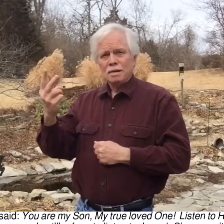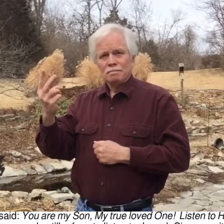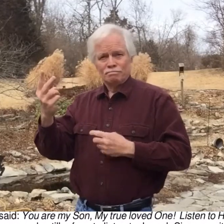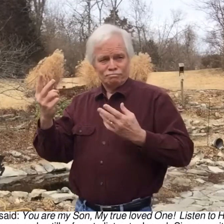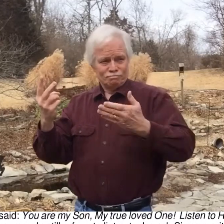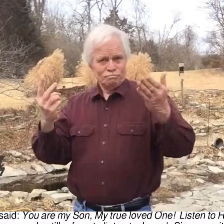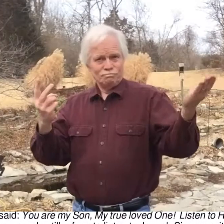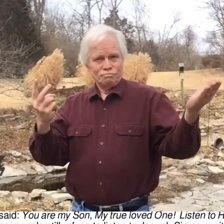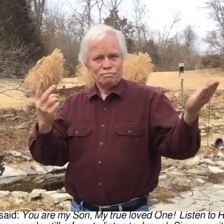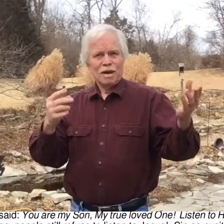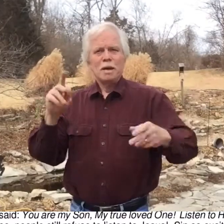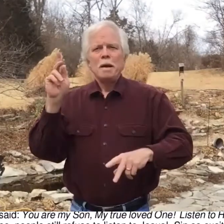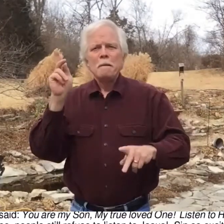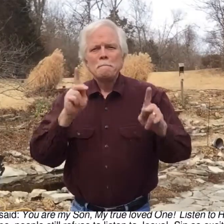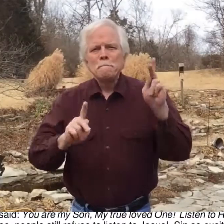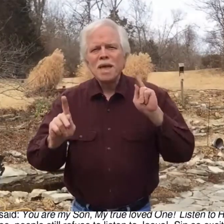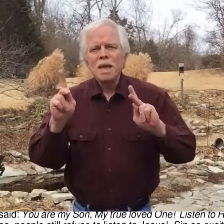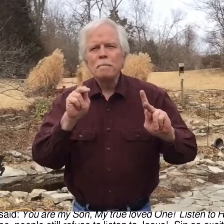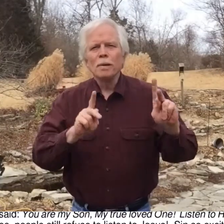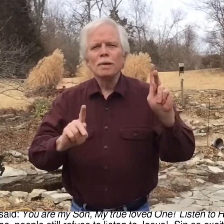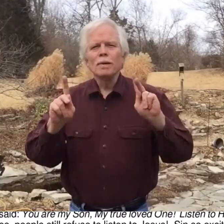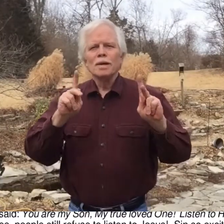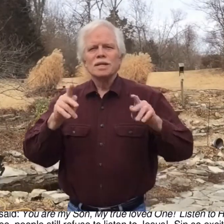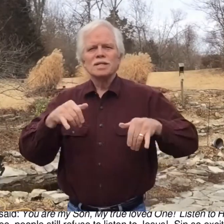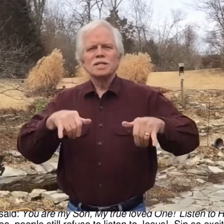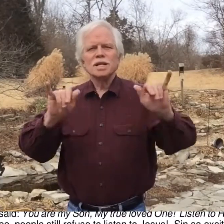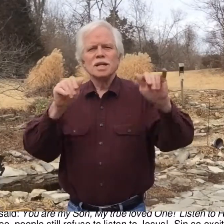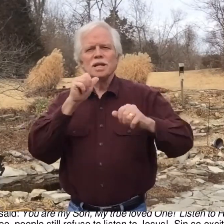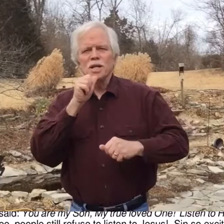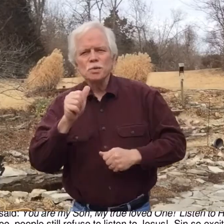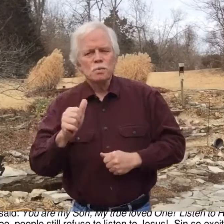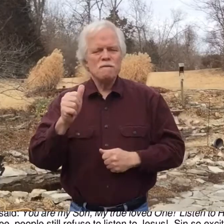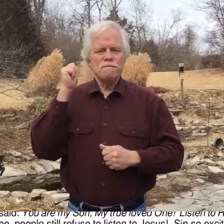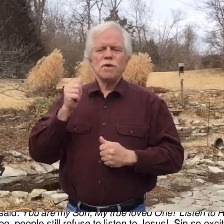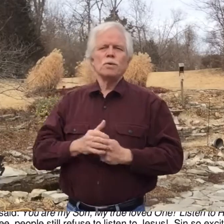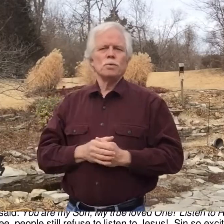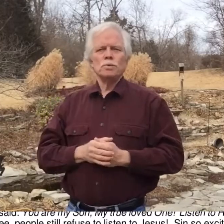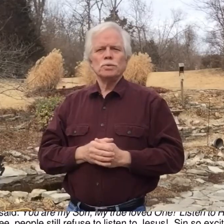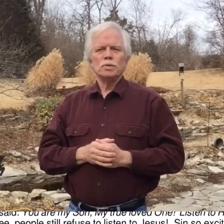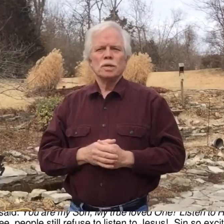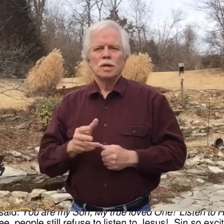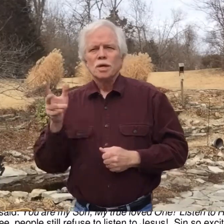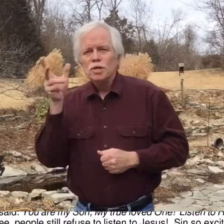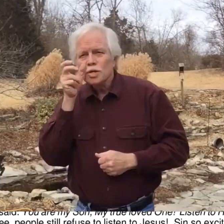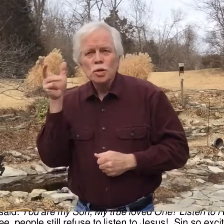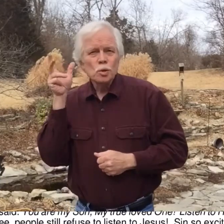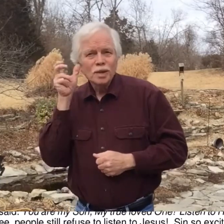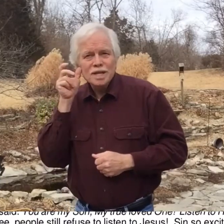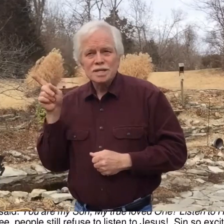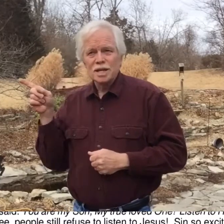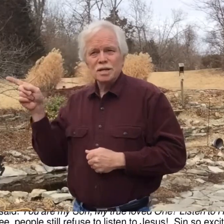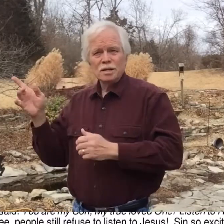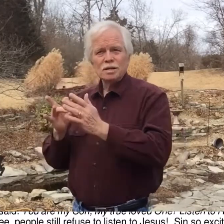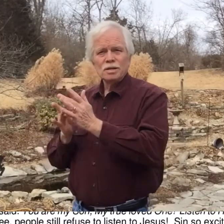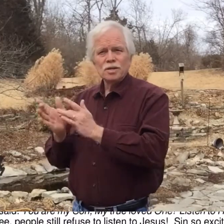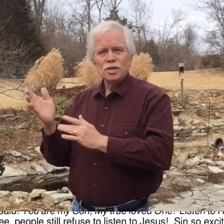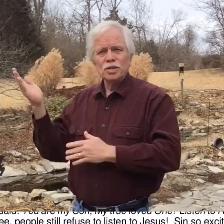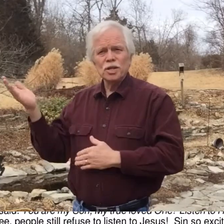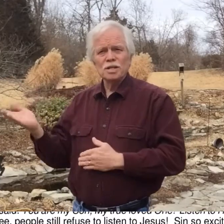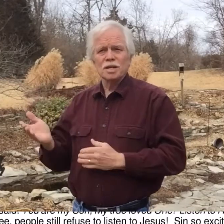people still refuse to listen to Jesus.